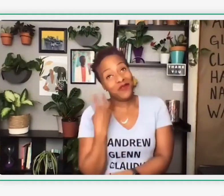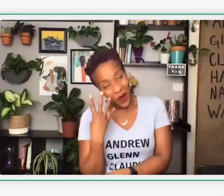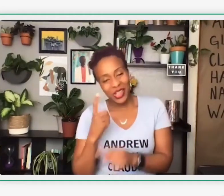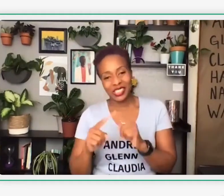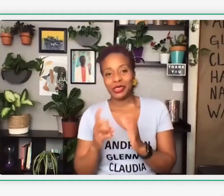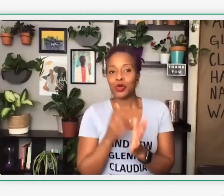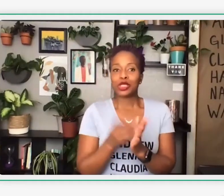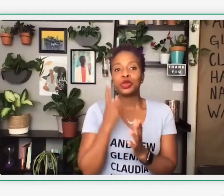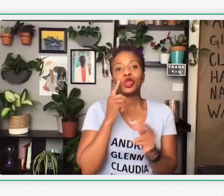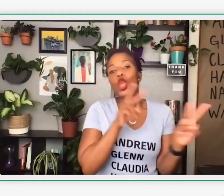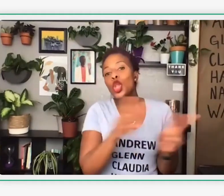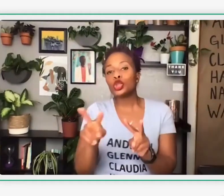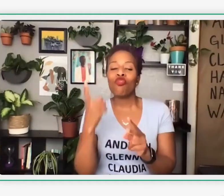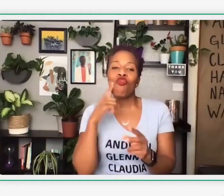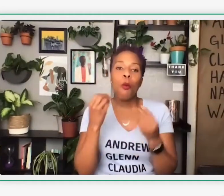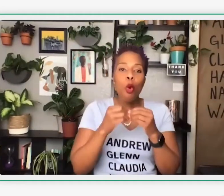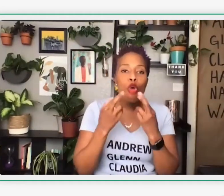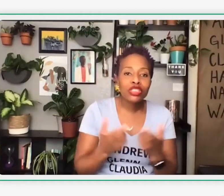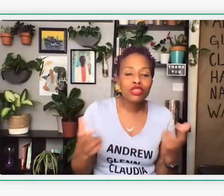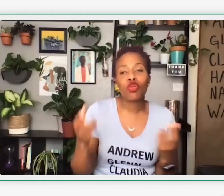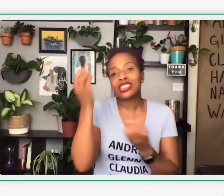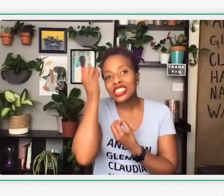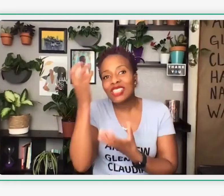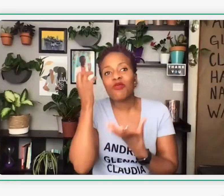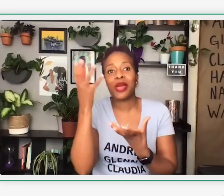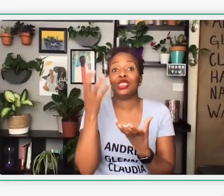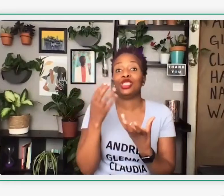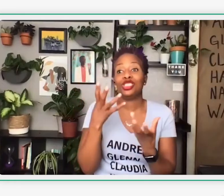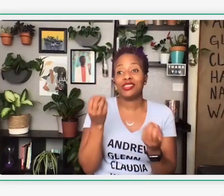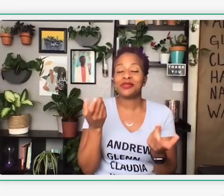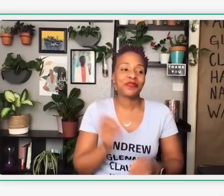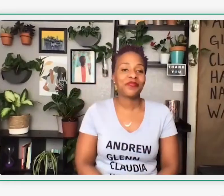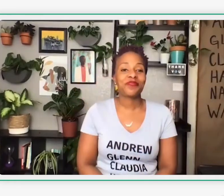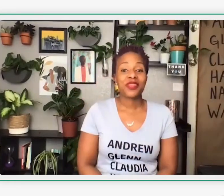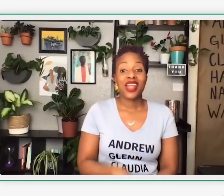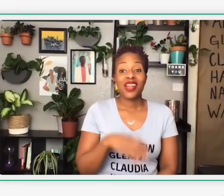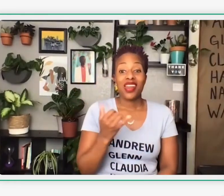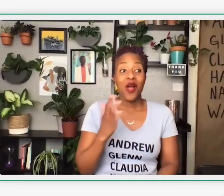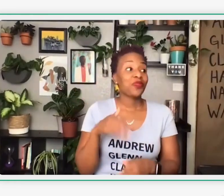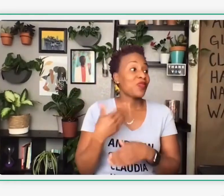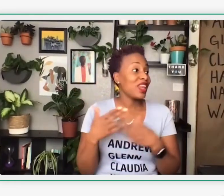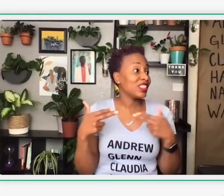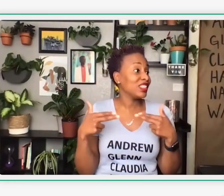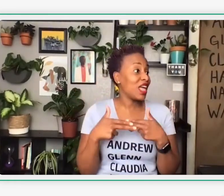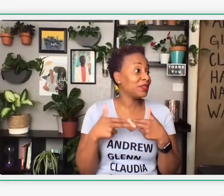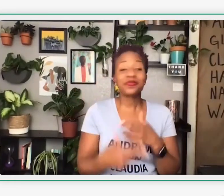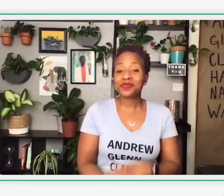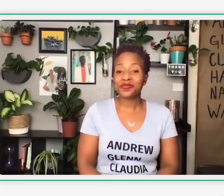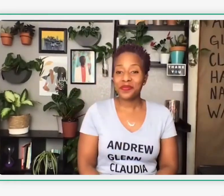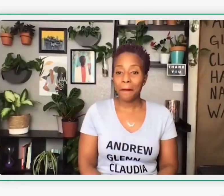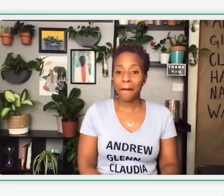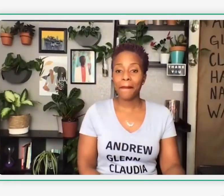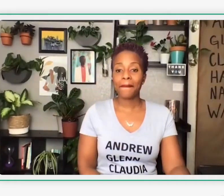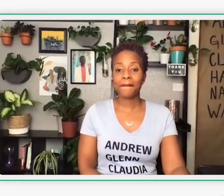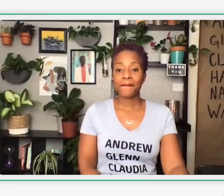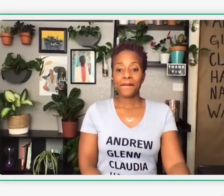numbers and contact information for many Black owned resources and businesses. It's called We Buy Black. Next